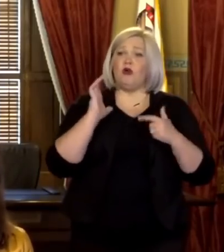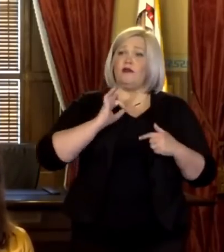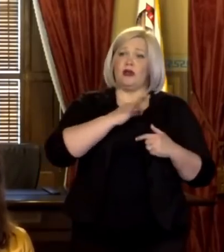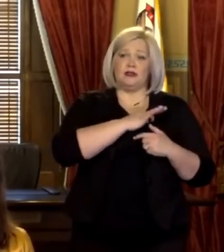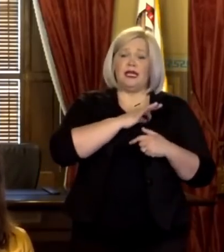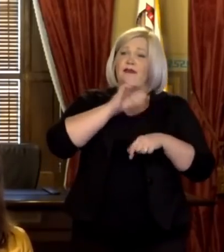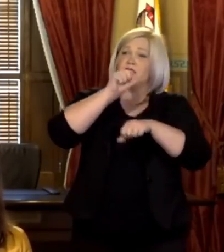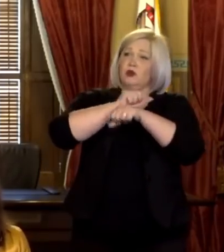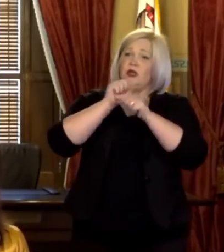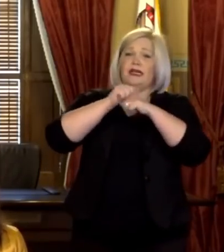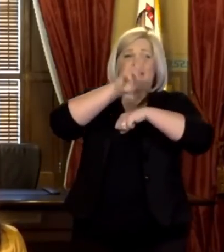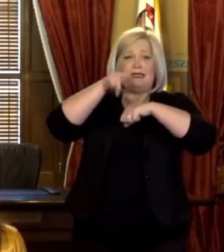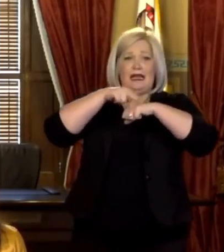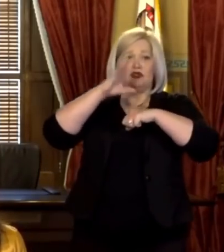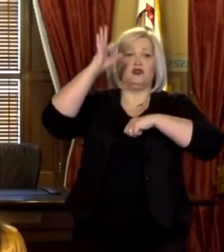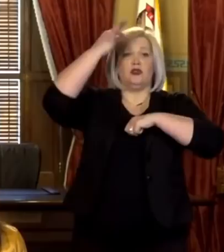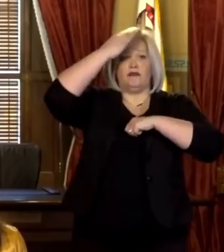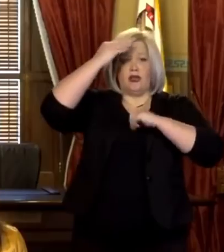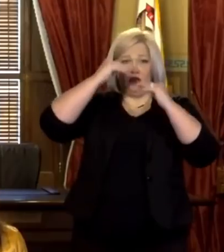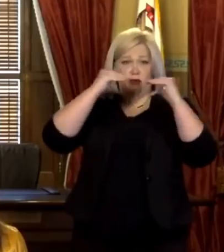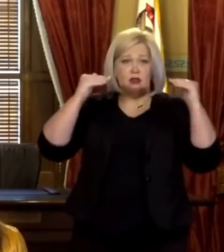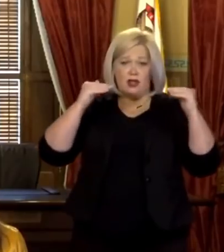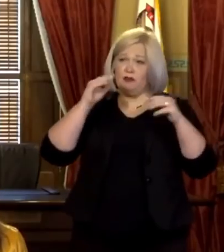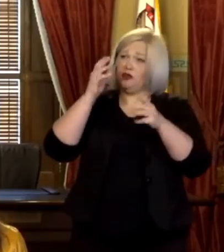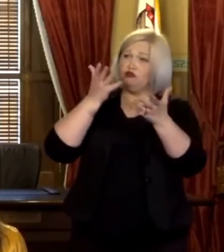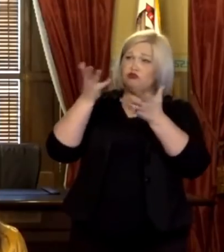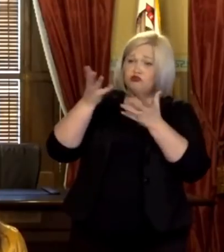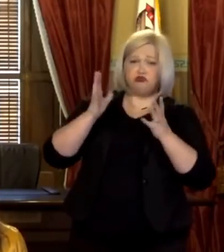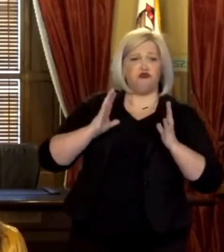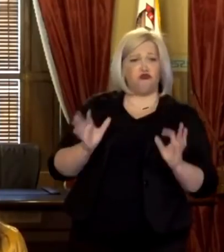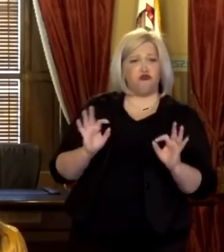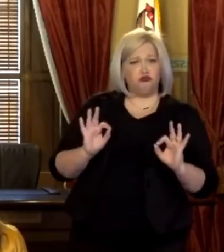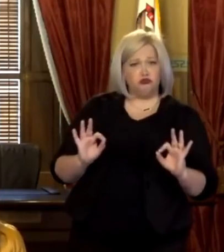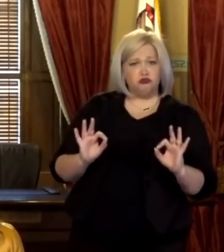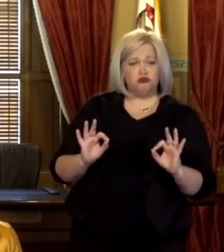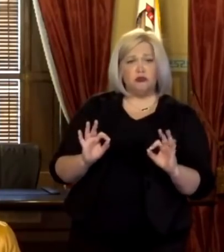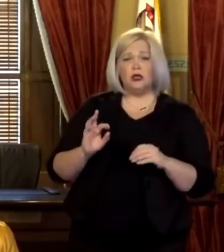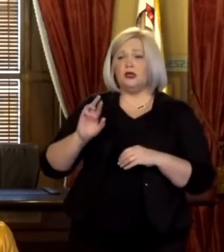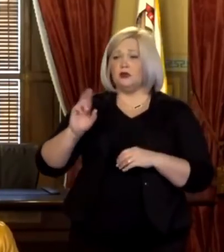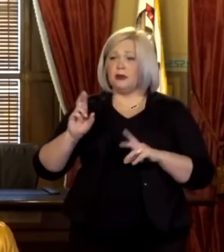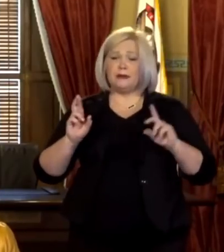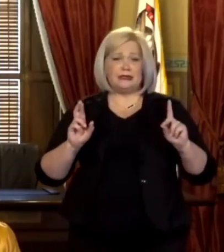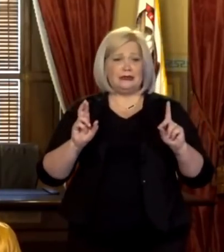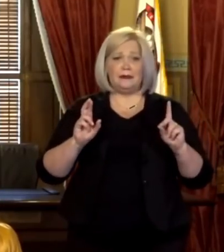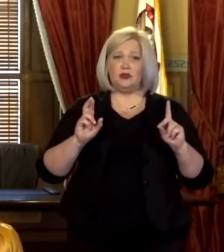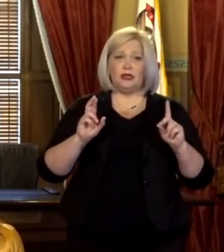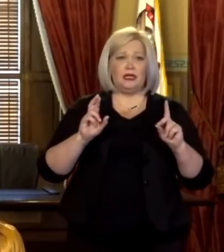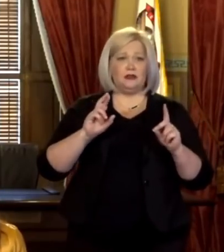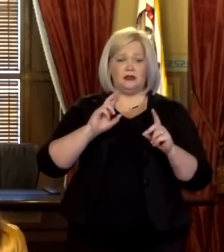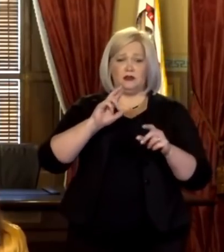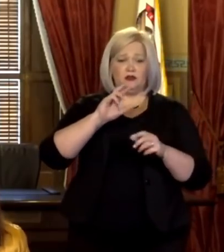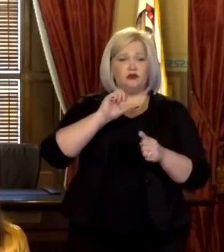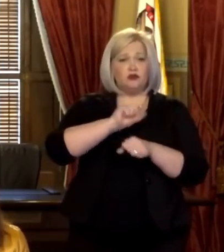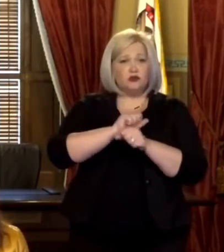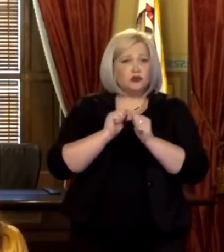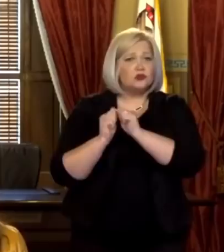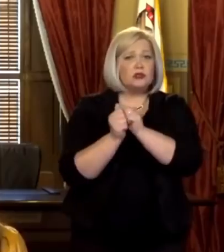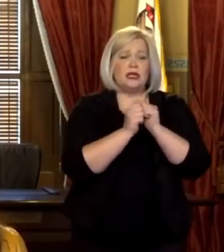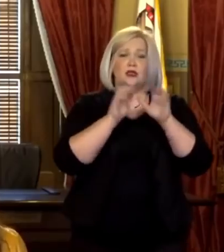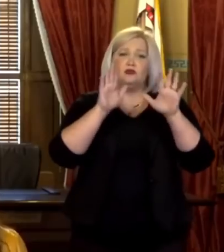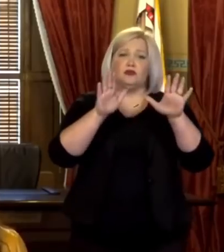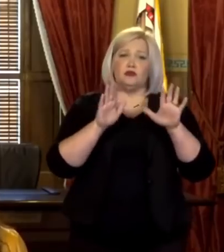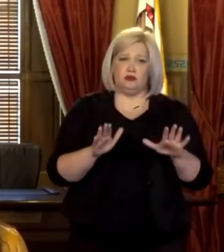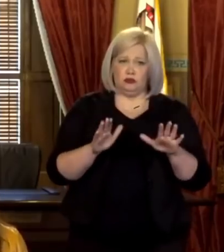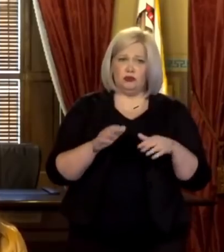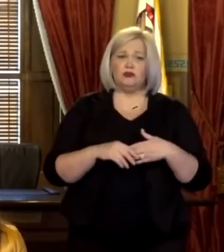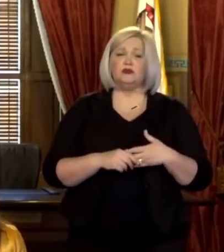counterparts at the national level, and the bipartisan group of congressional delegation that we have has been fantastic. Fred Upton is one of the people that I